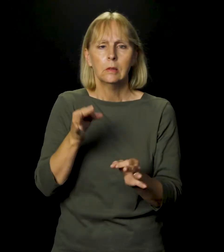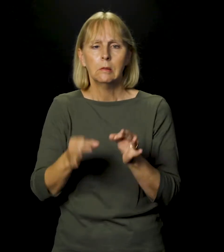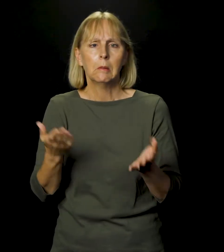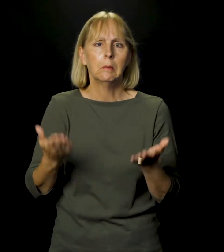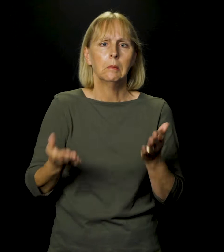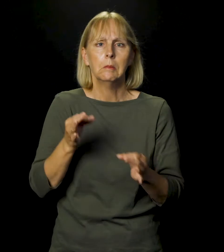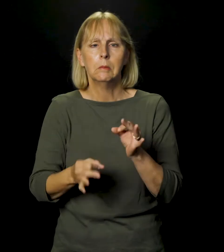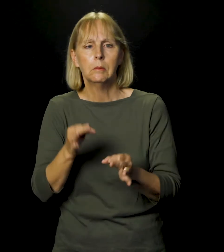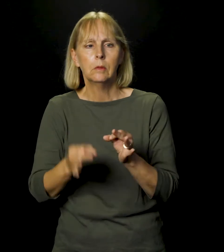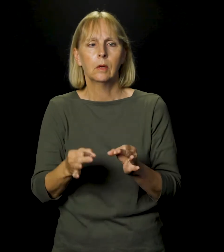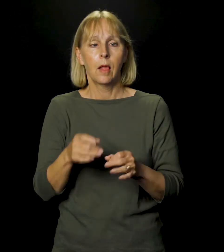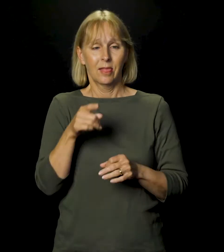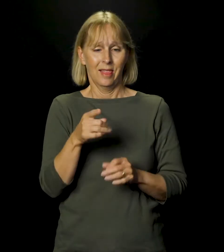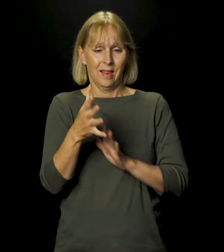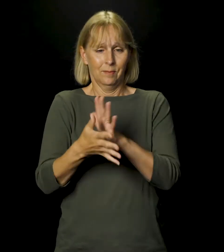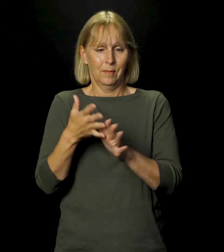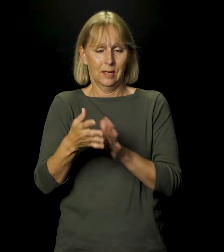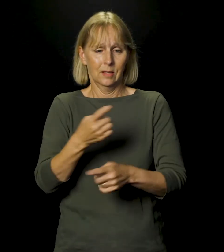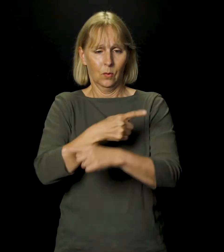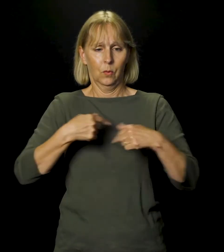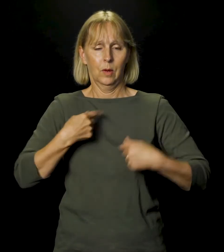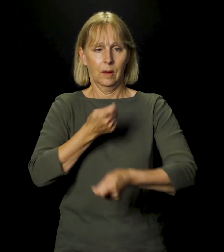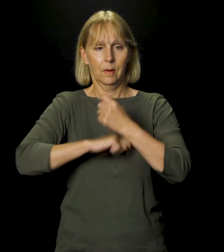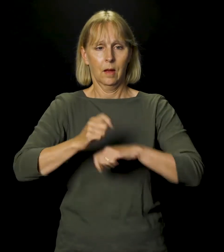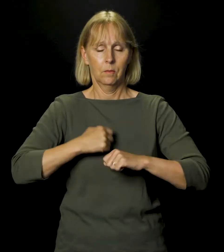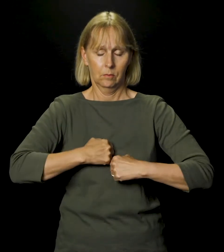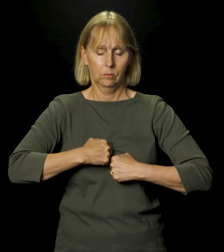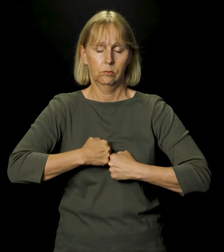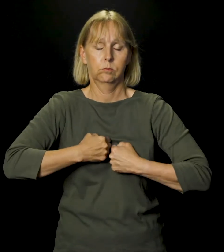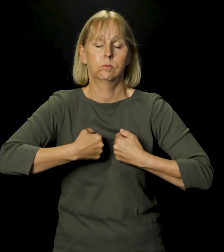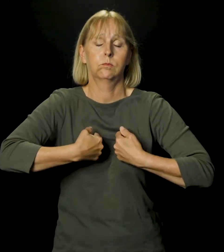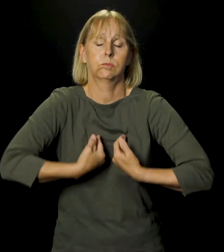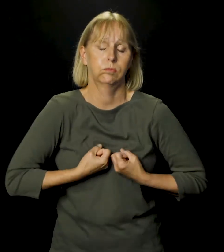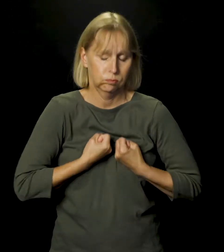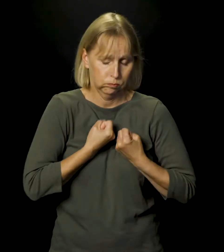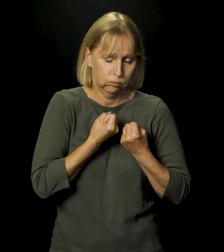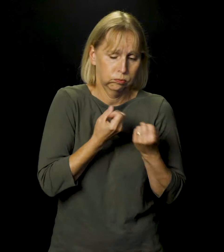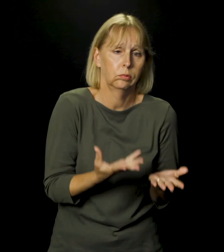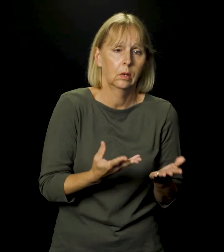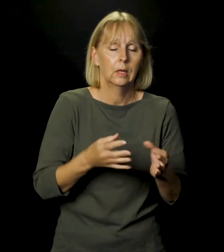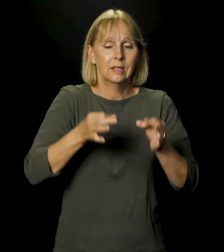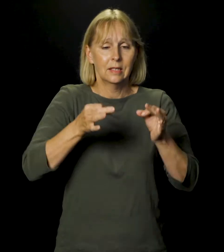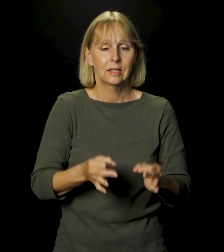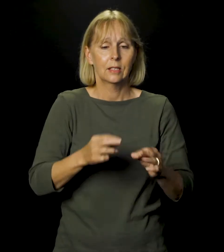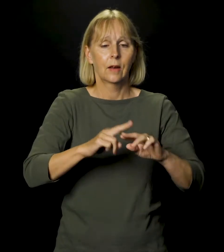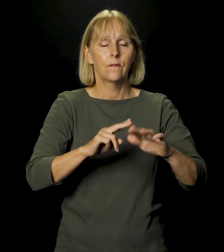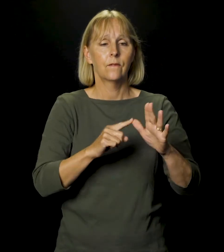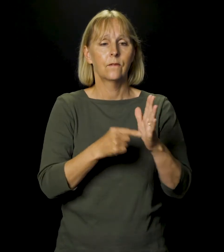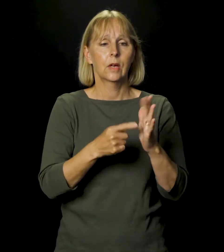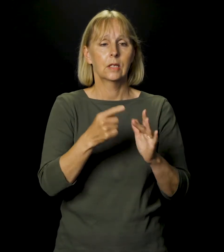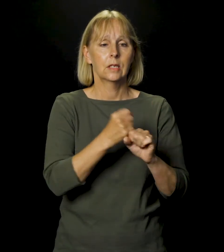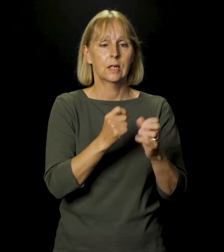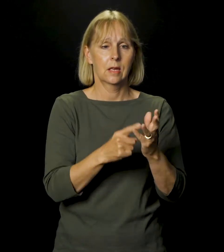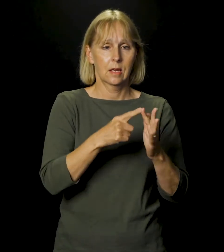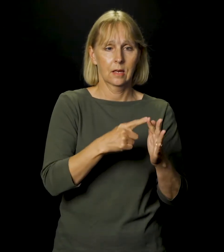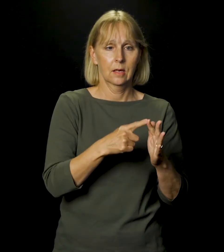with now, something called decision fatigue. I was thinking about this and it made me kind of long for days